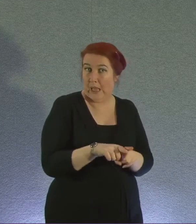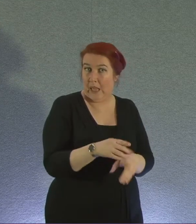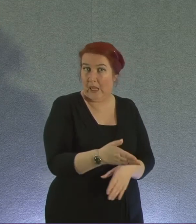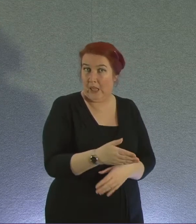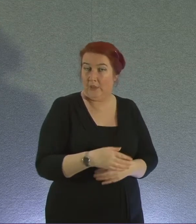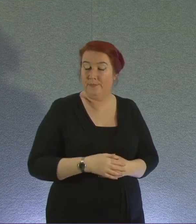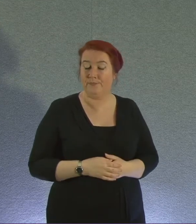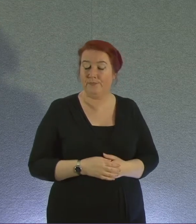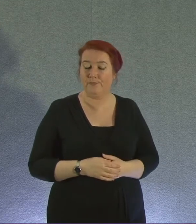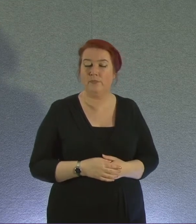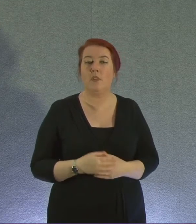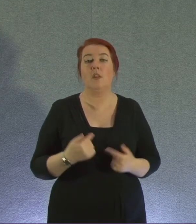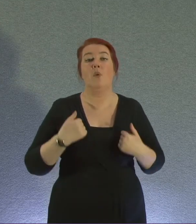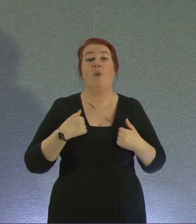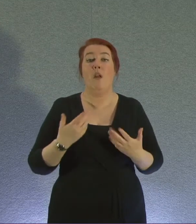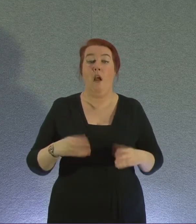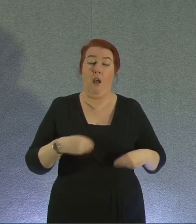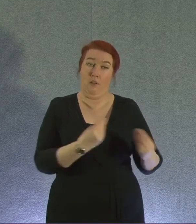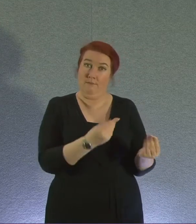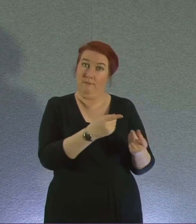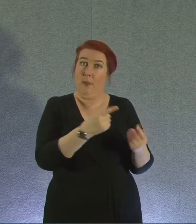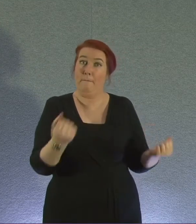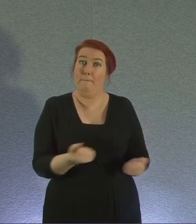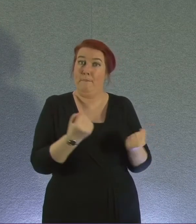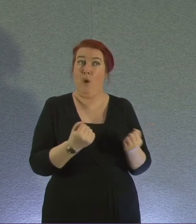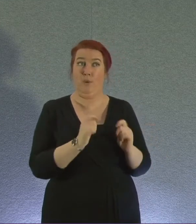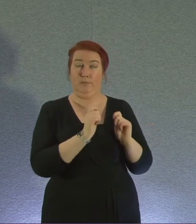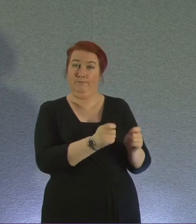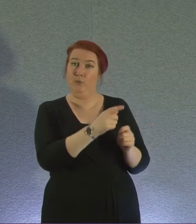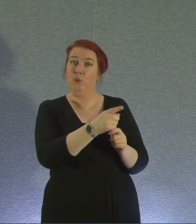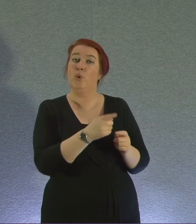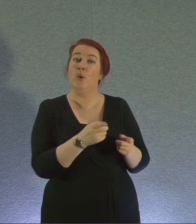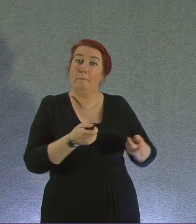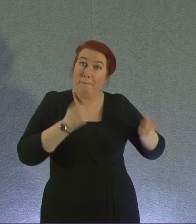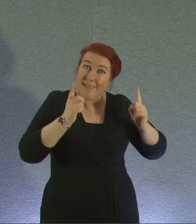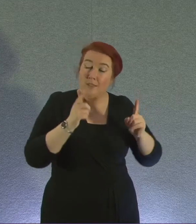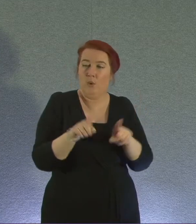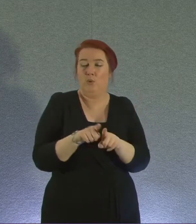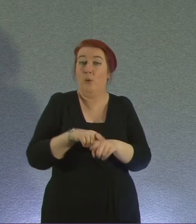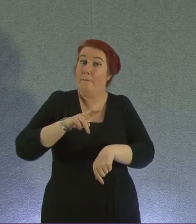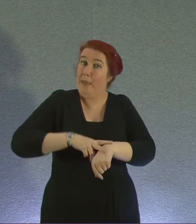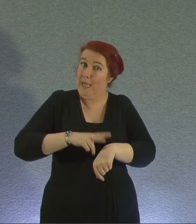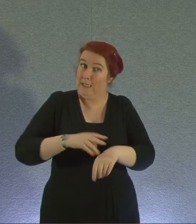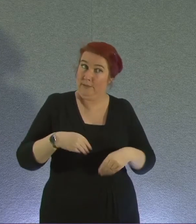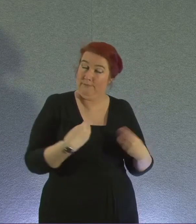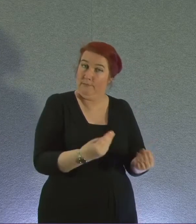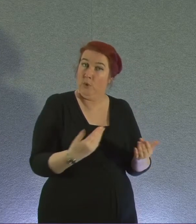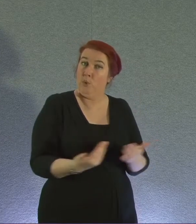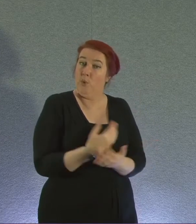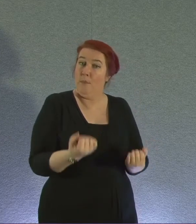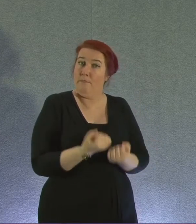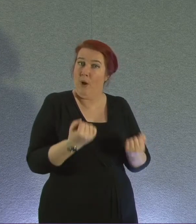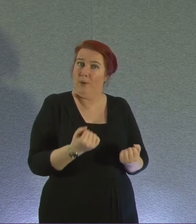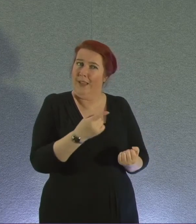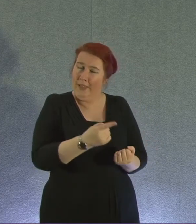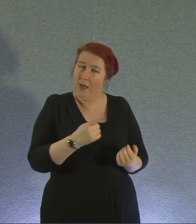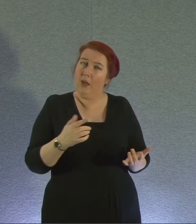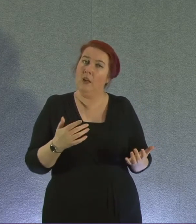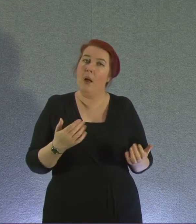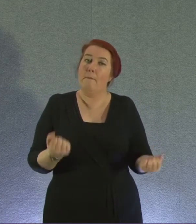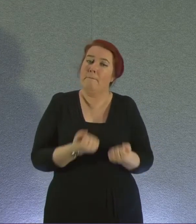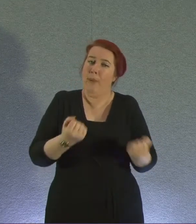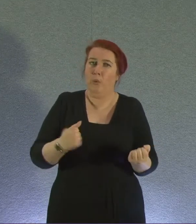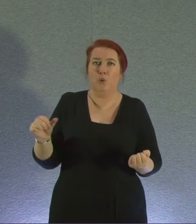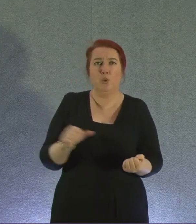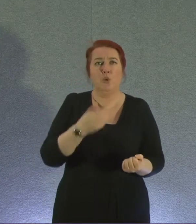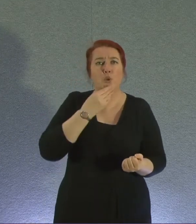We are granting new powers to ministers. We are seeing more powers granted to the police. I think it's very important that these powers are exercised in a proportionate manner. I